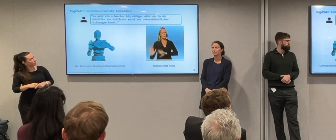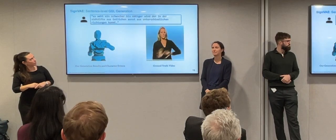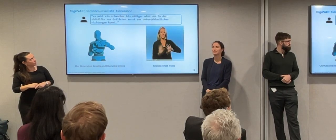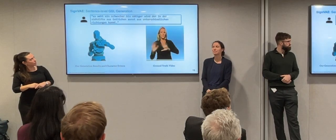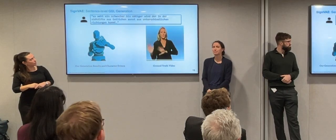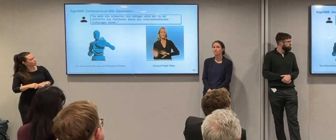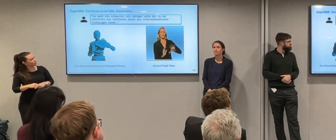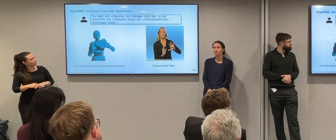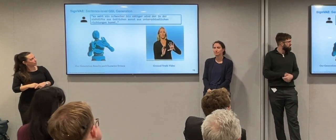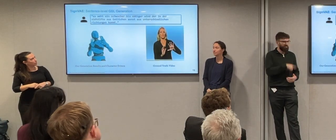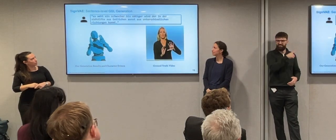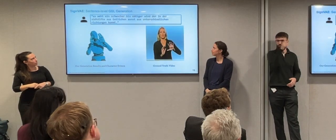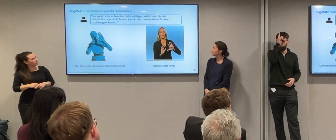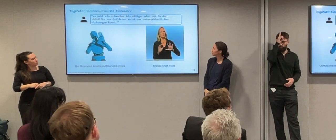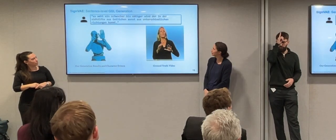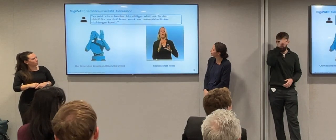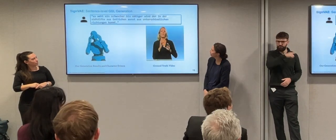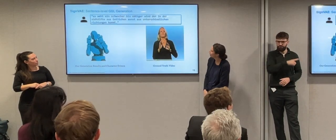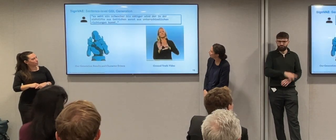And maybe in German.